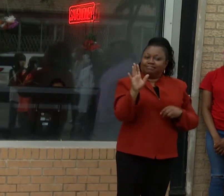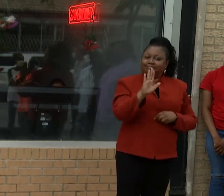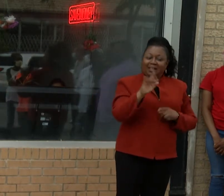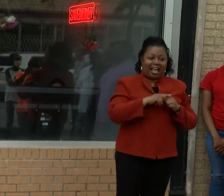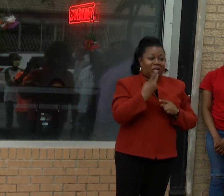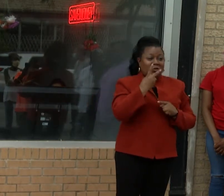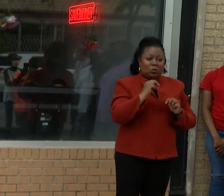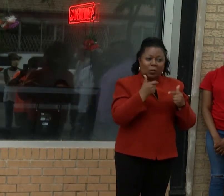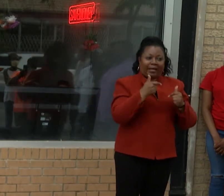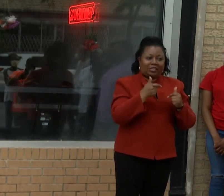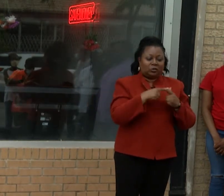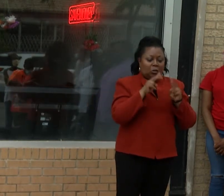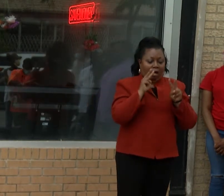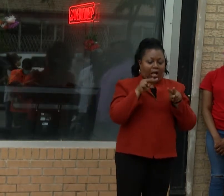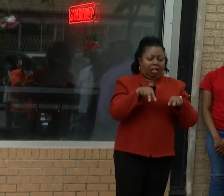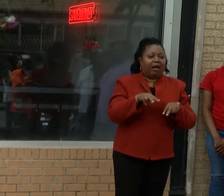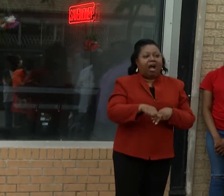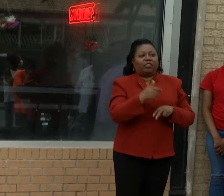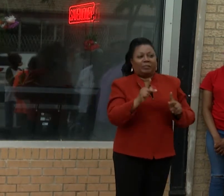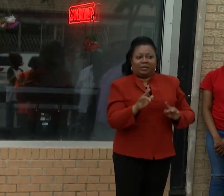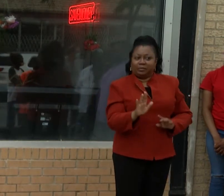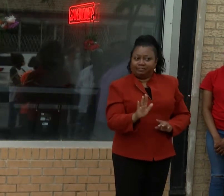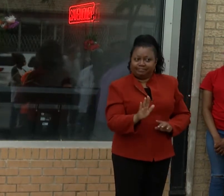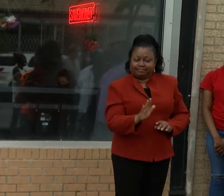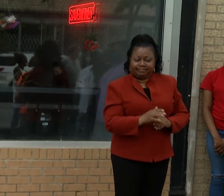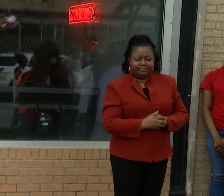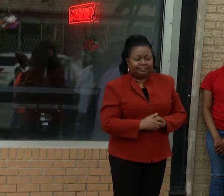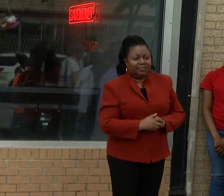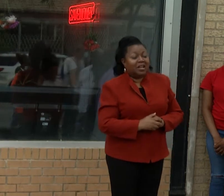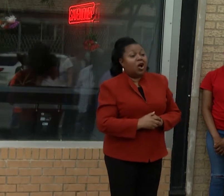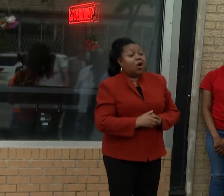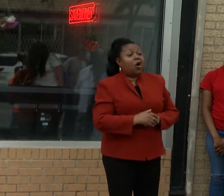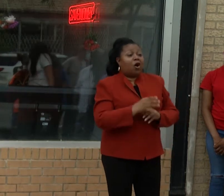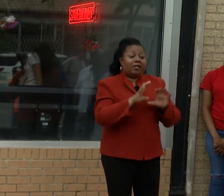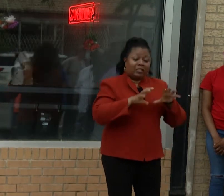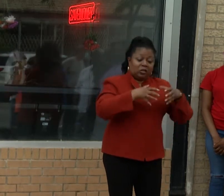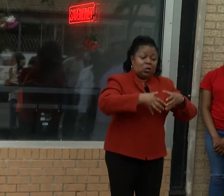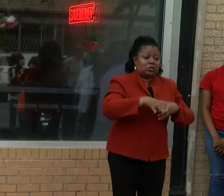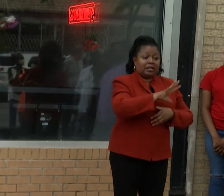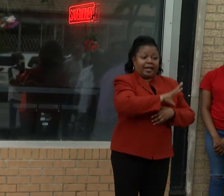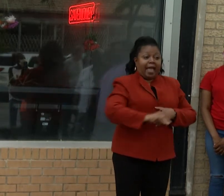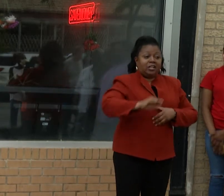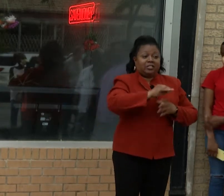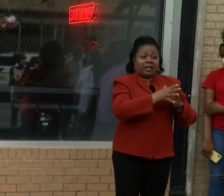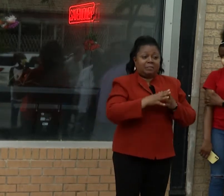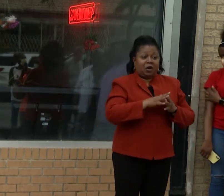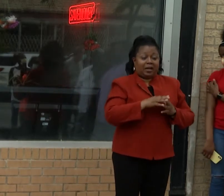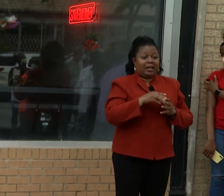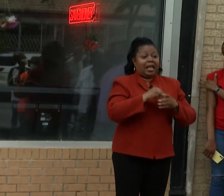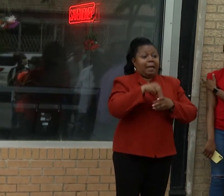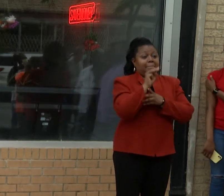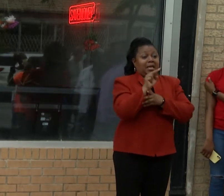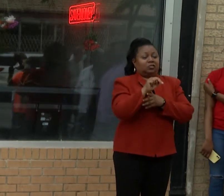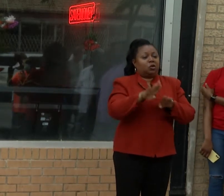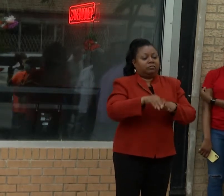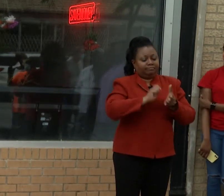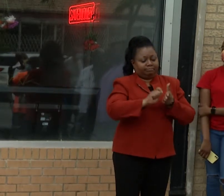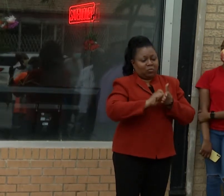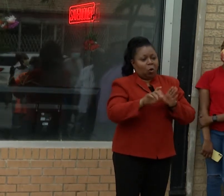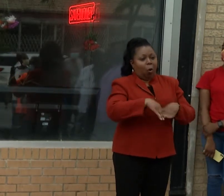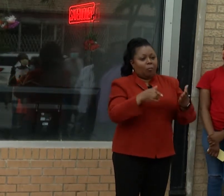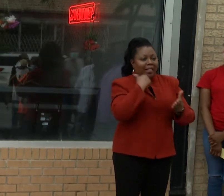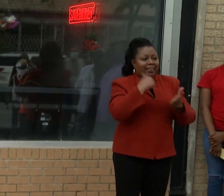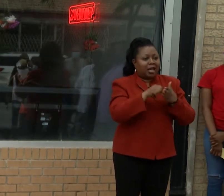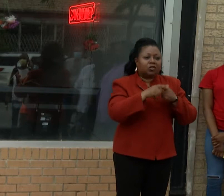and are too quick to dehumanize others. The Coalition of Asian American Leaders of Minnesota issued an open letter calling our